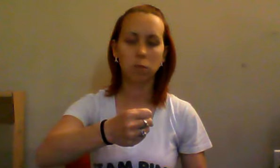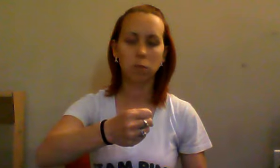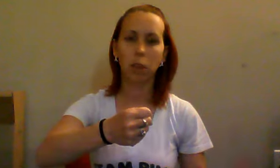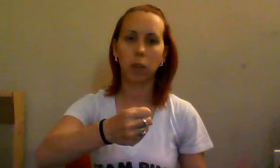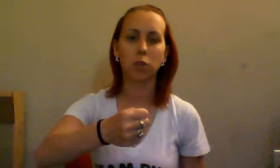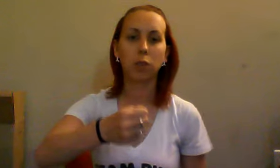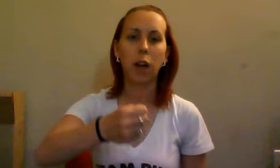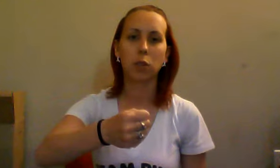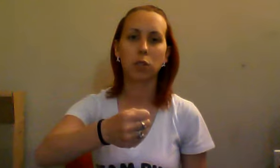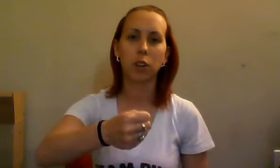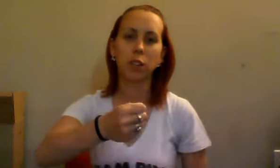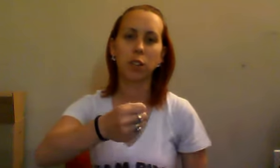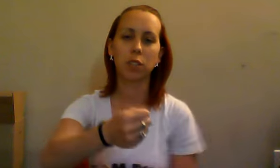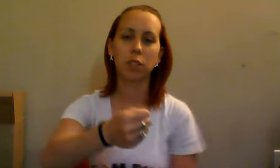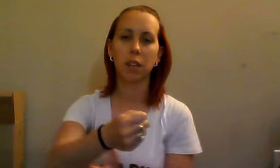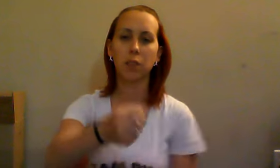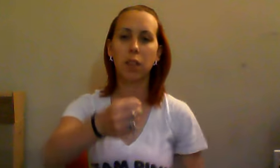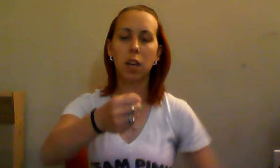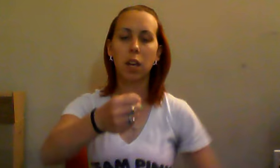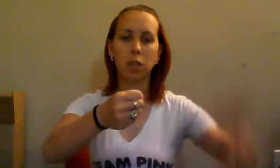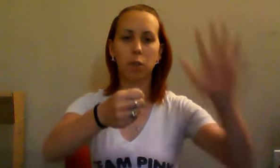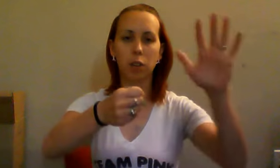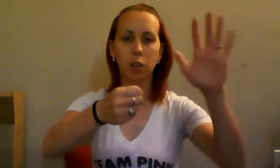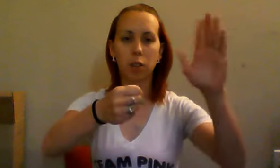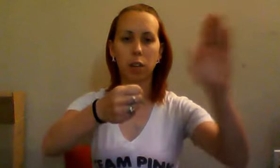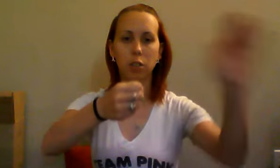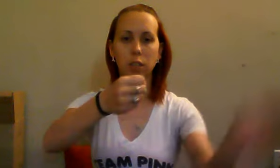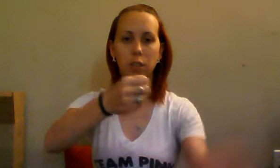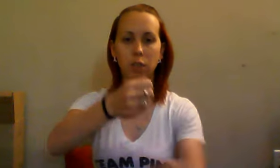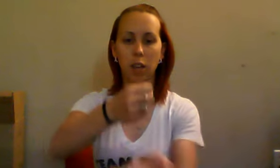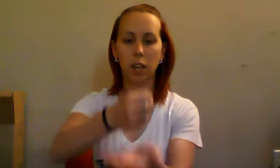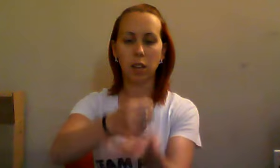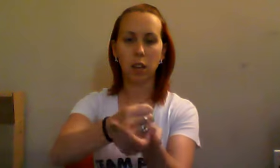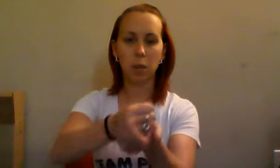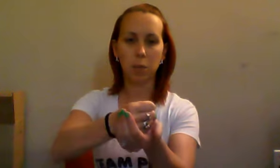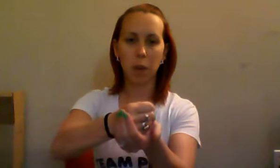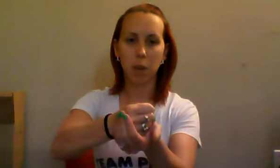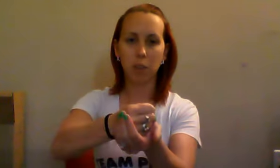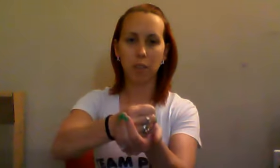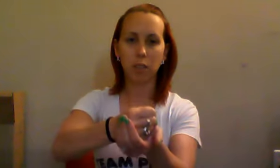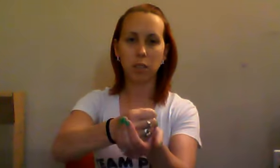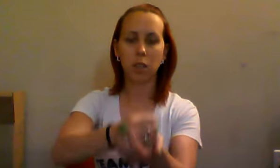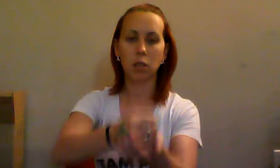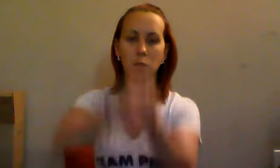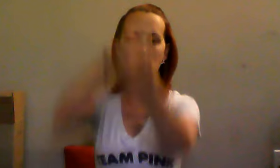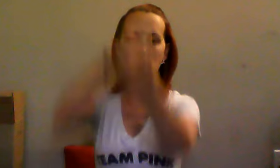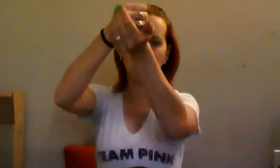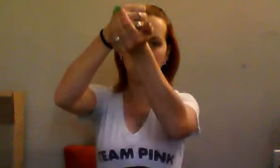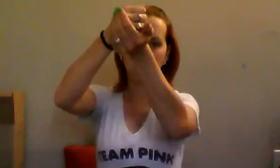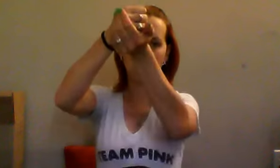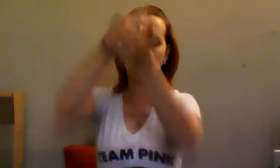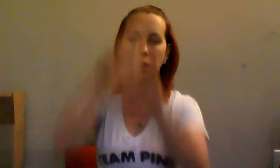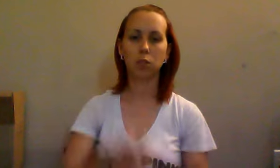I don't know, flowers right in front of you or something. And then with your other hand, you're going to take a flat hand and cup the bottom of that fist and then raise it up.